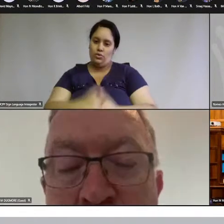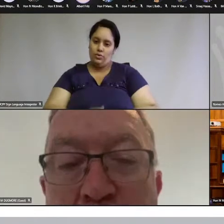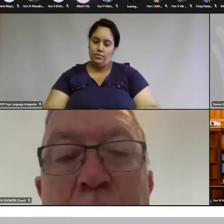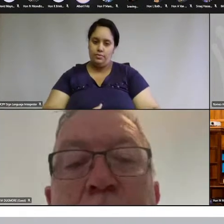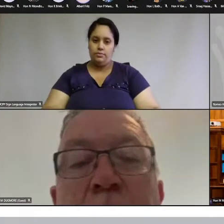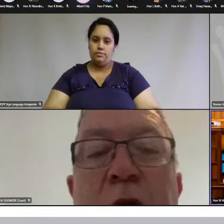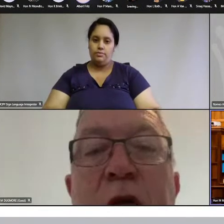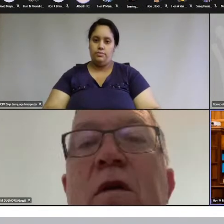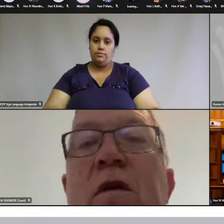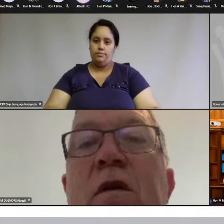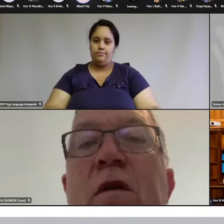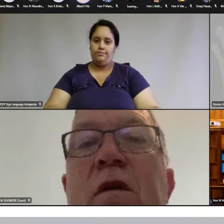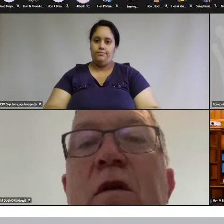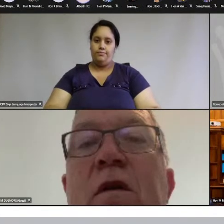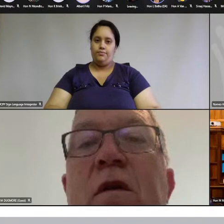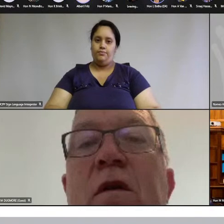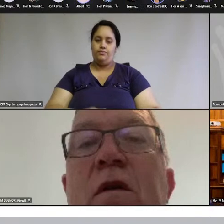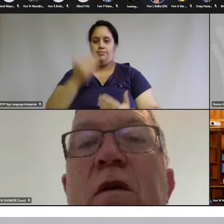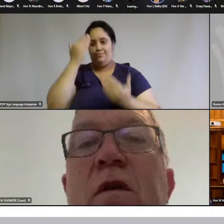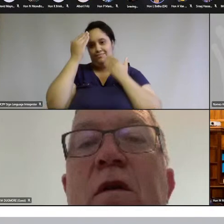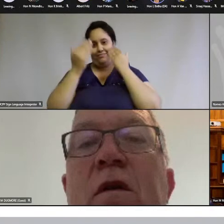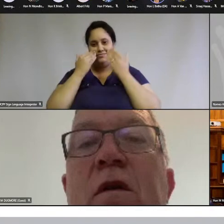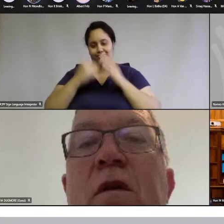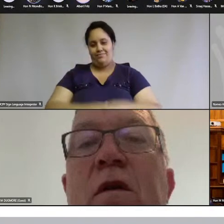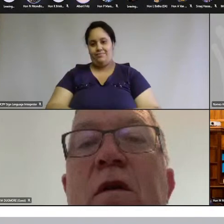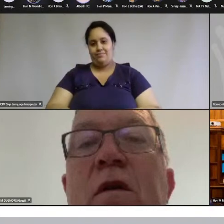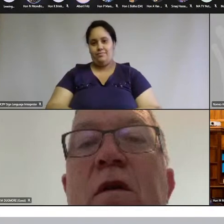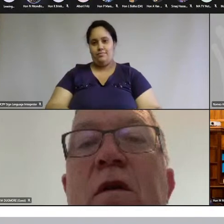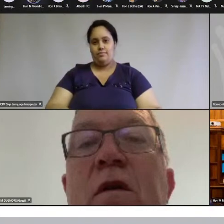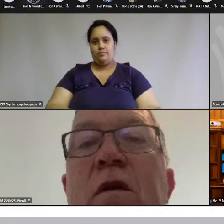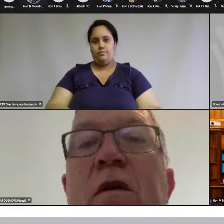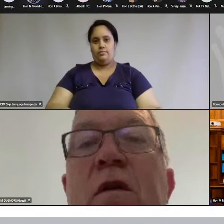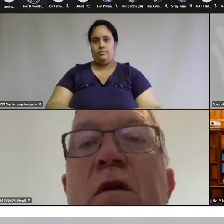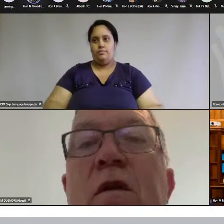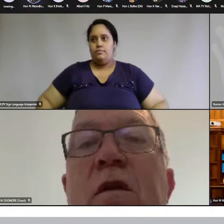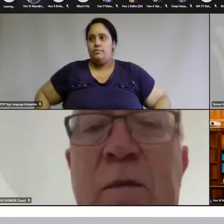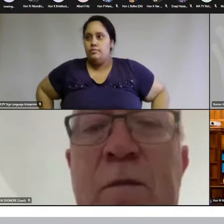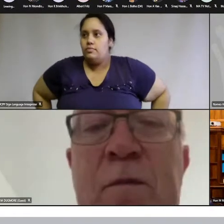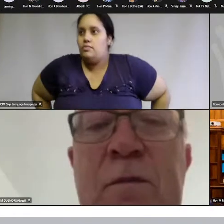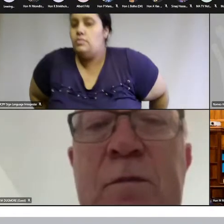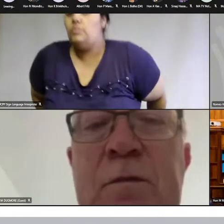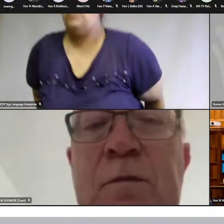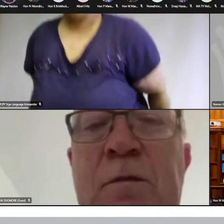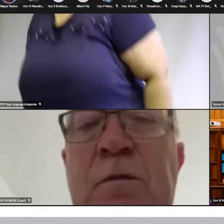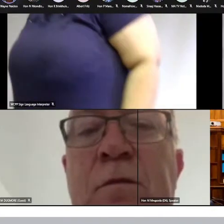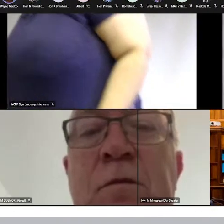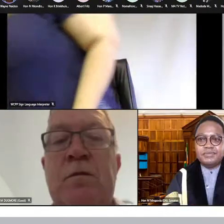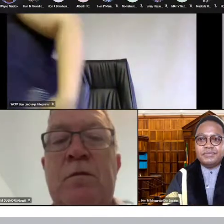Thank Thank you, you, Speaker. Bye-bye. Thank you, Speaker. Thank you.